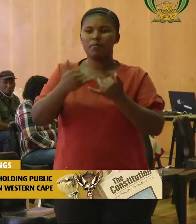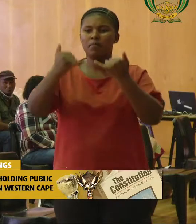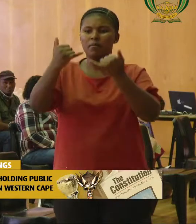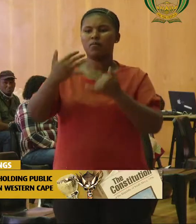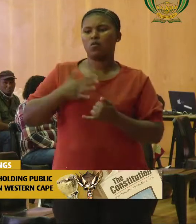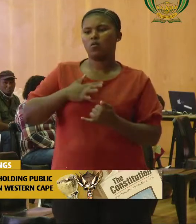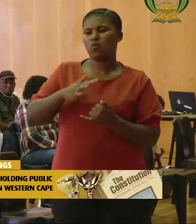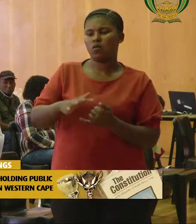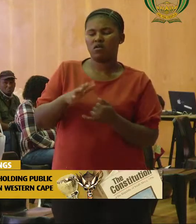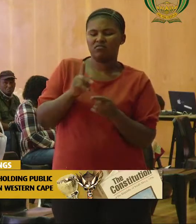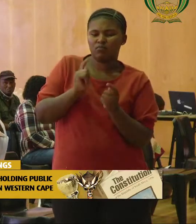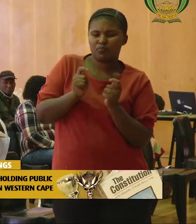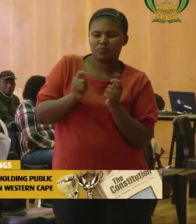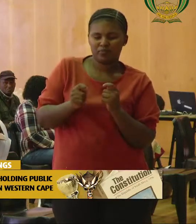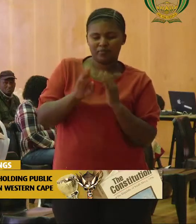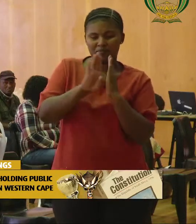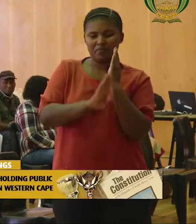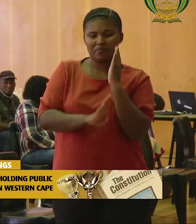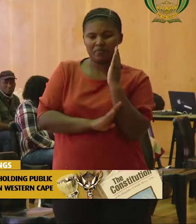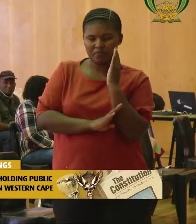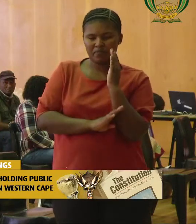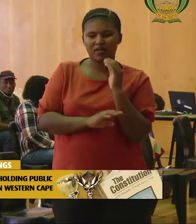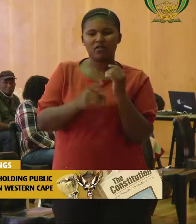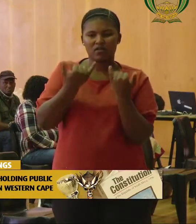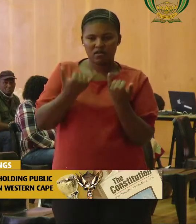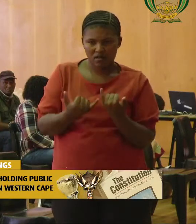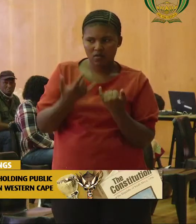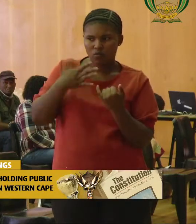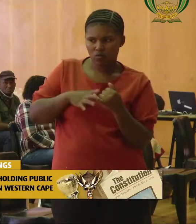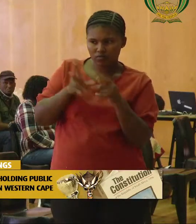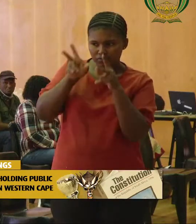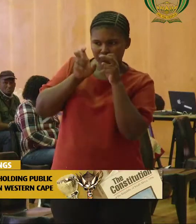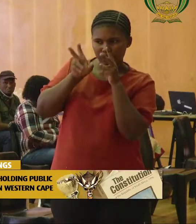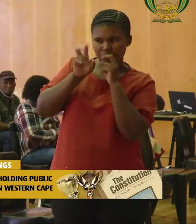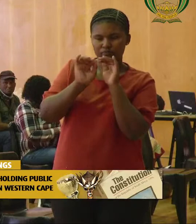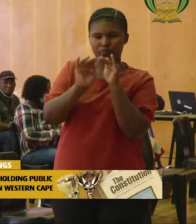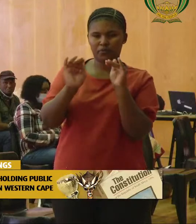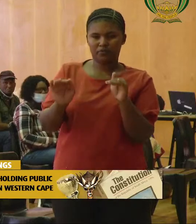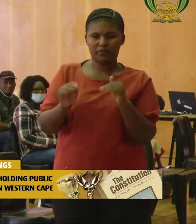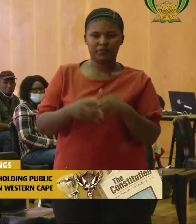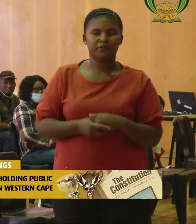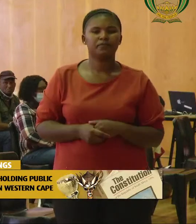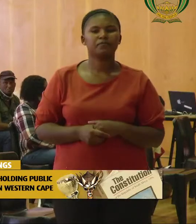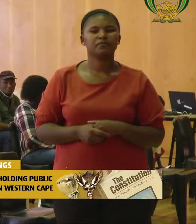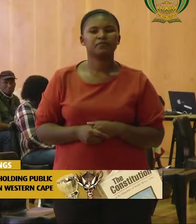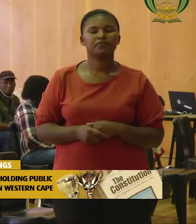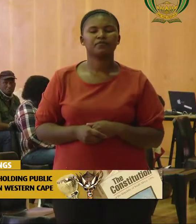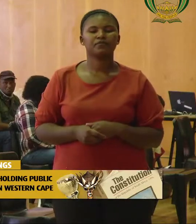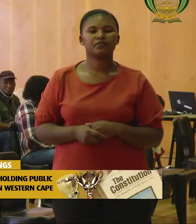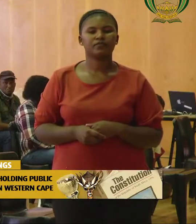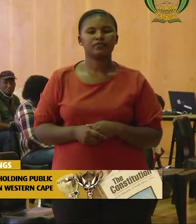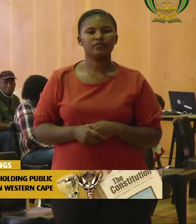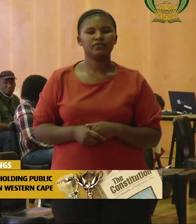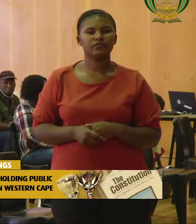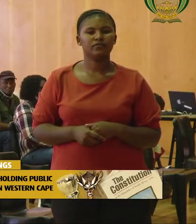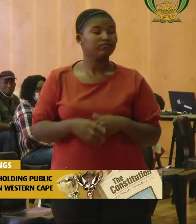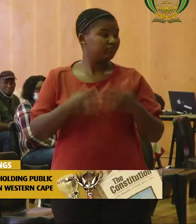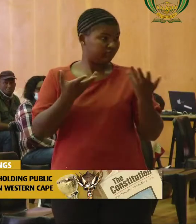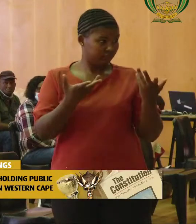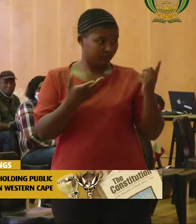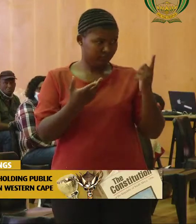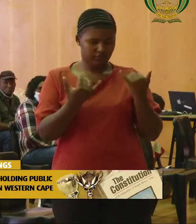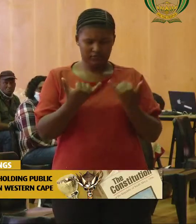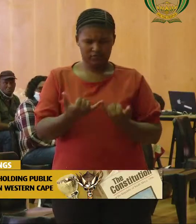ram home an amendment bill based on a minority report from the Ministerial Advisory Committee. Chair, this is